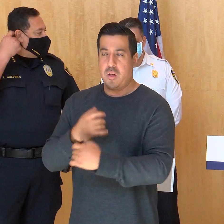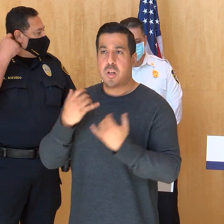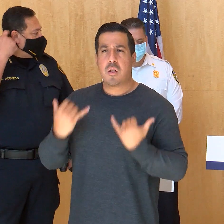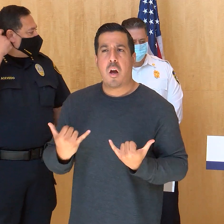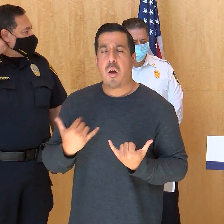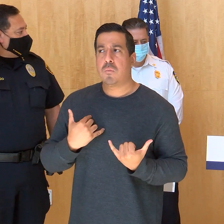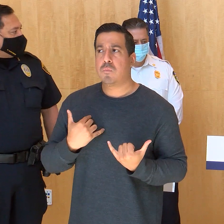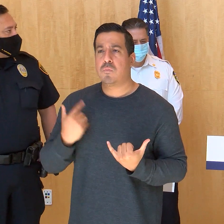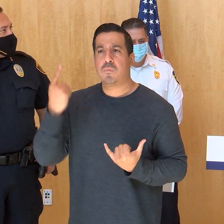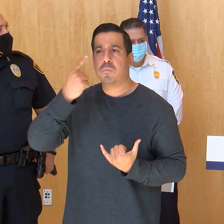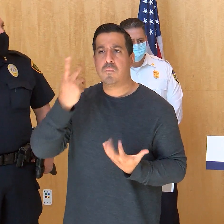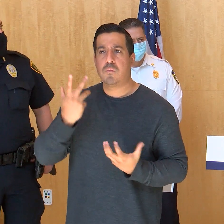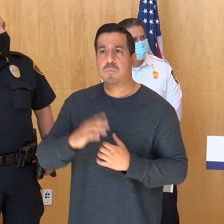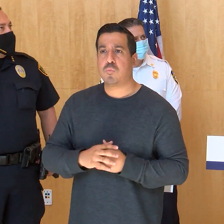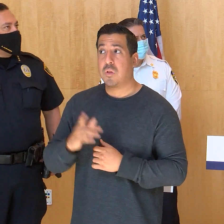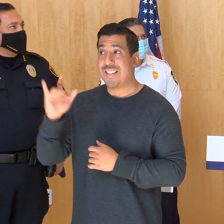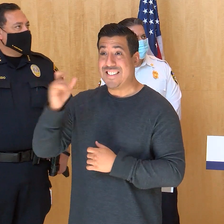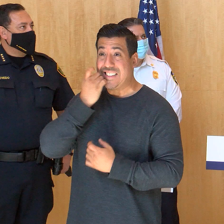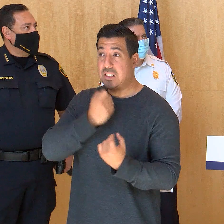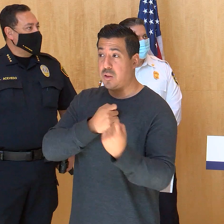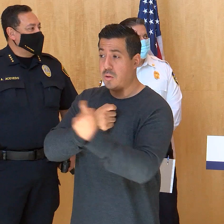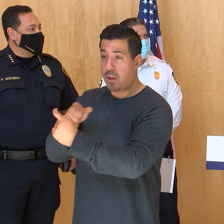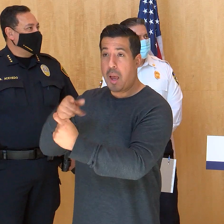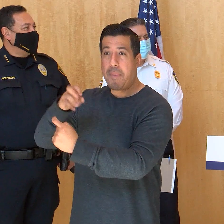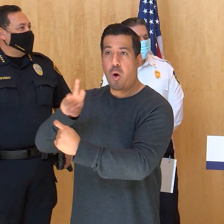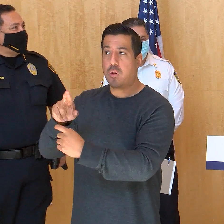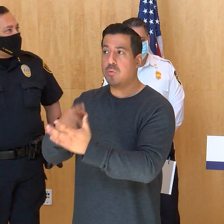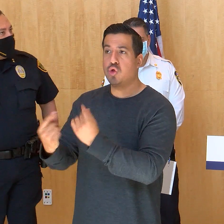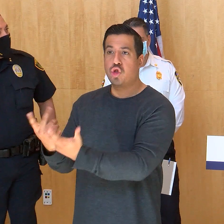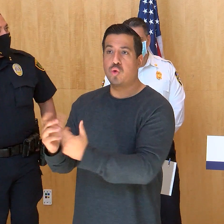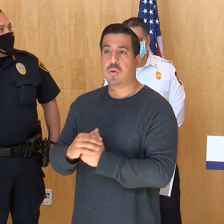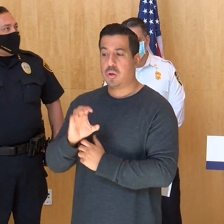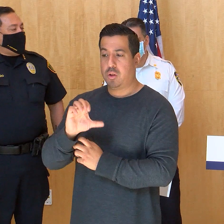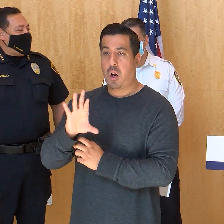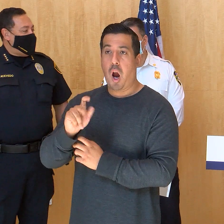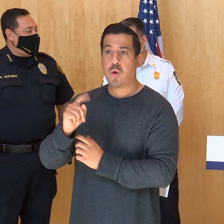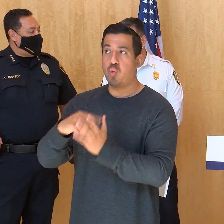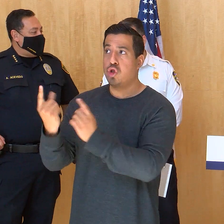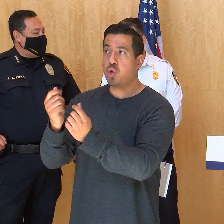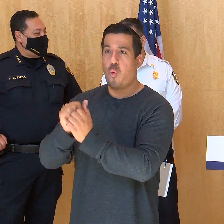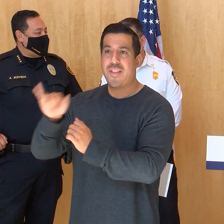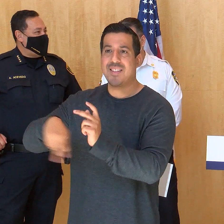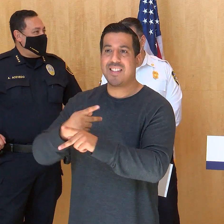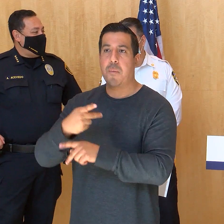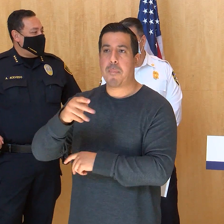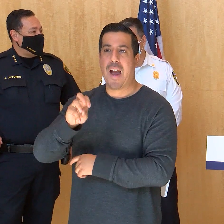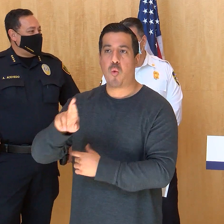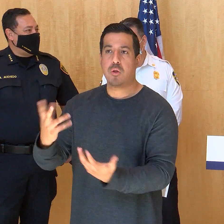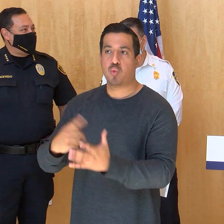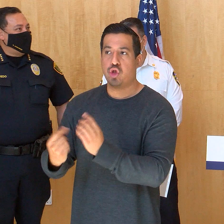to be what is being done with that power? What is ERCOT doing with that power?